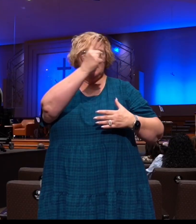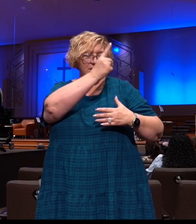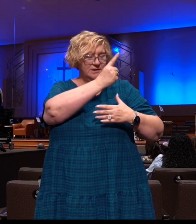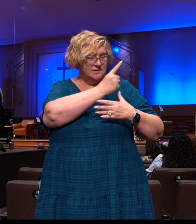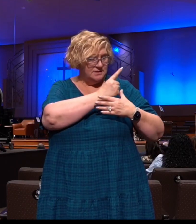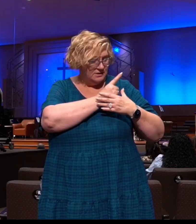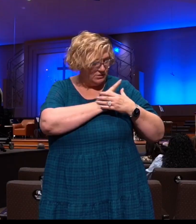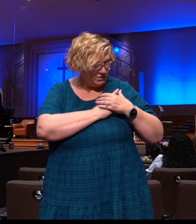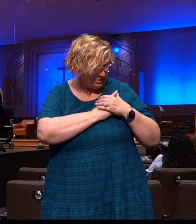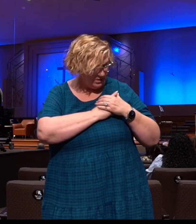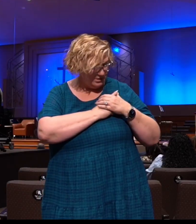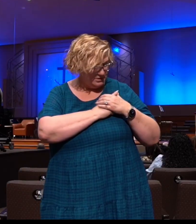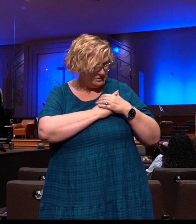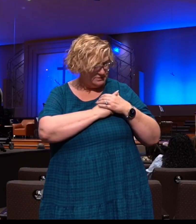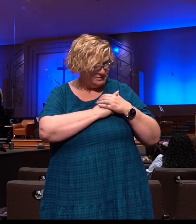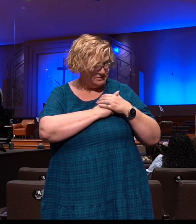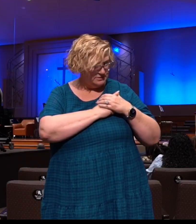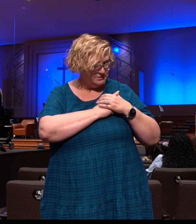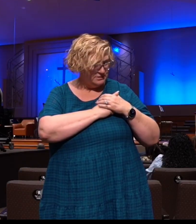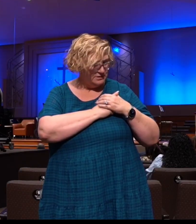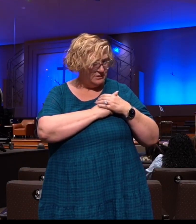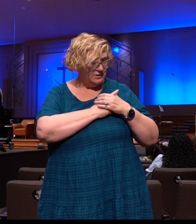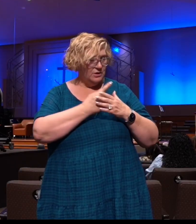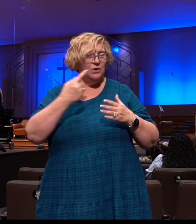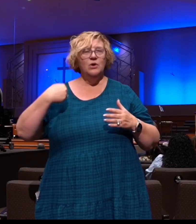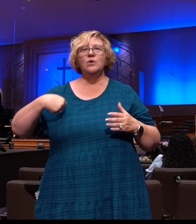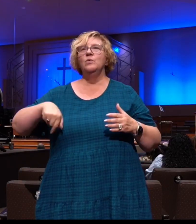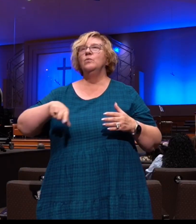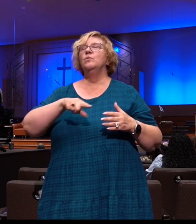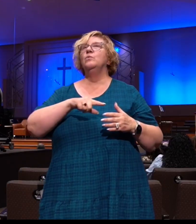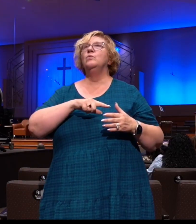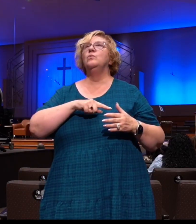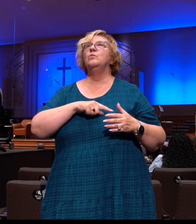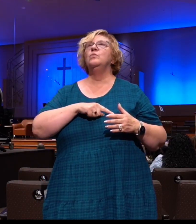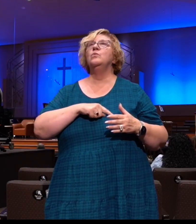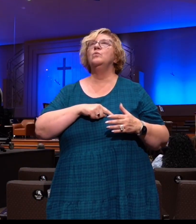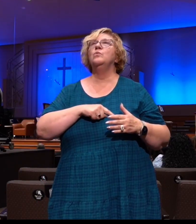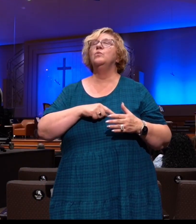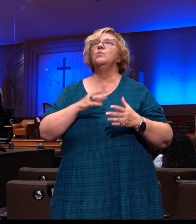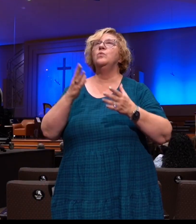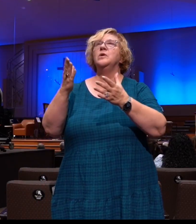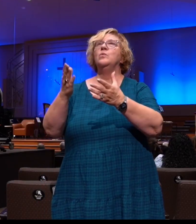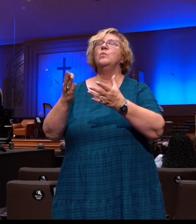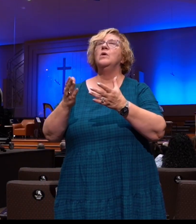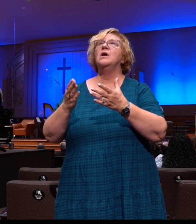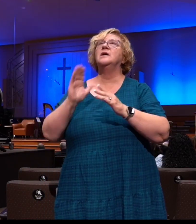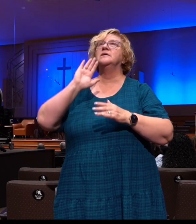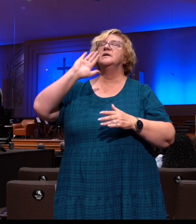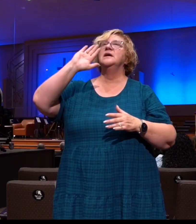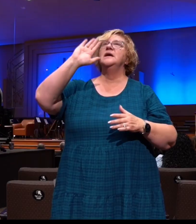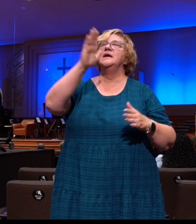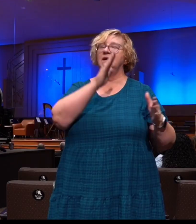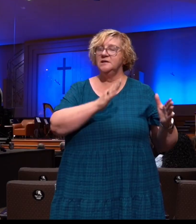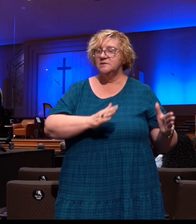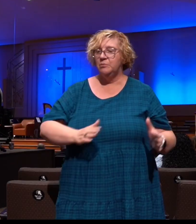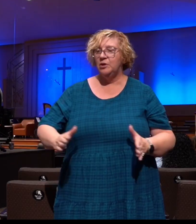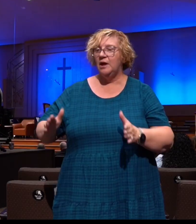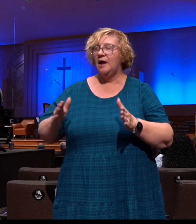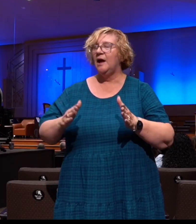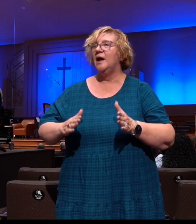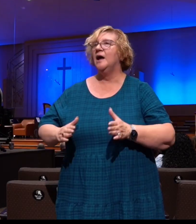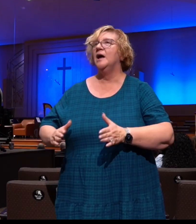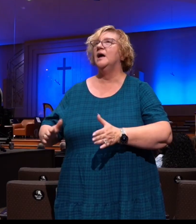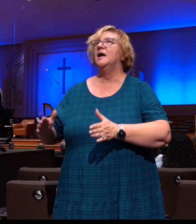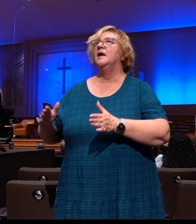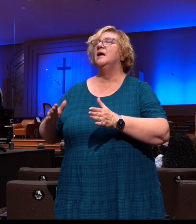our hearts. We walk his way, the pastures